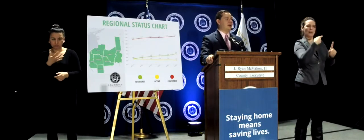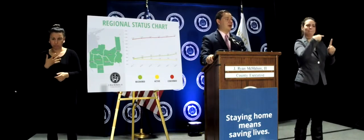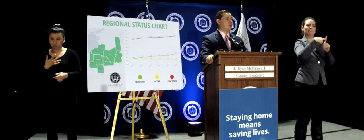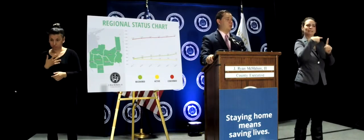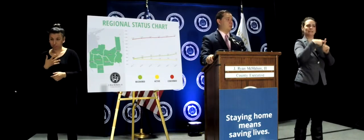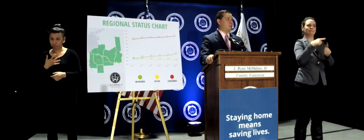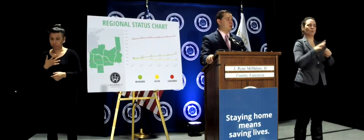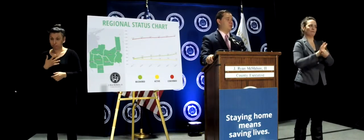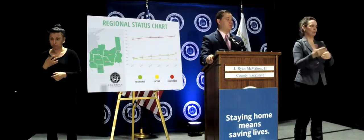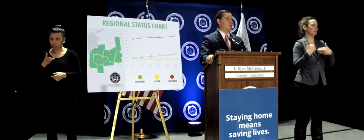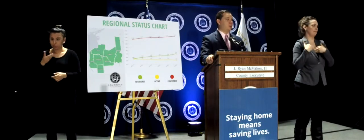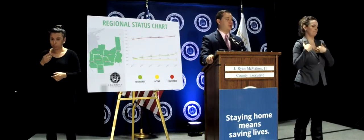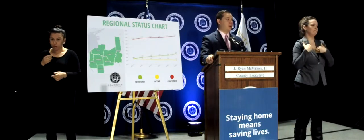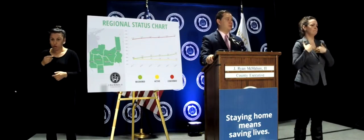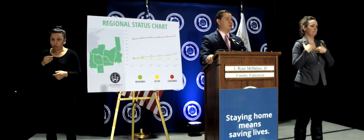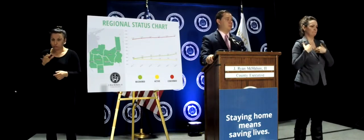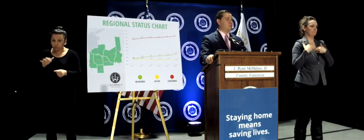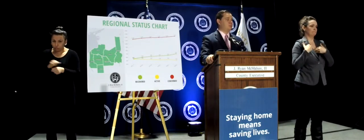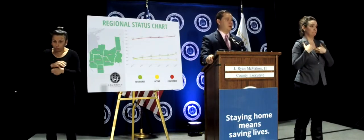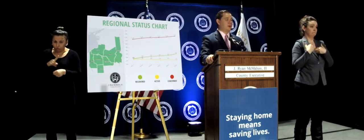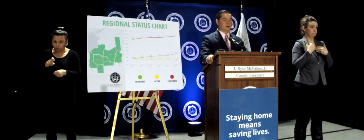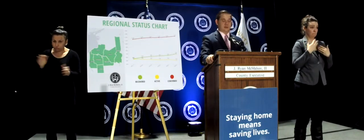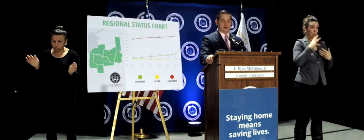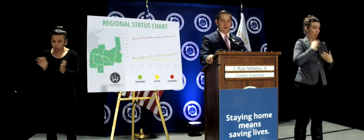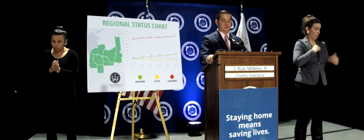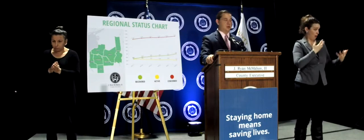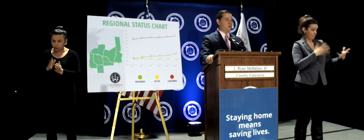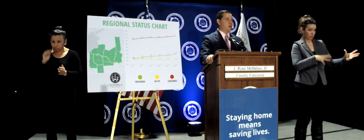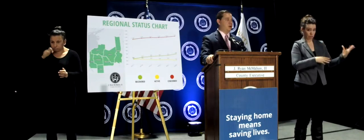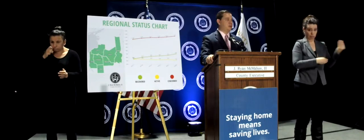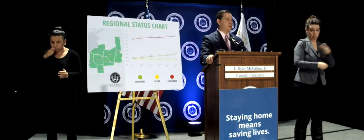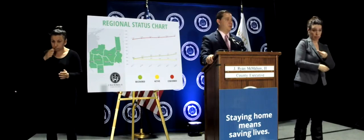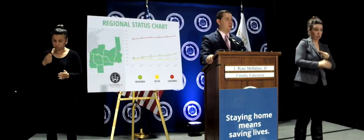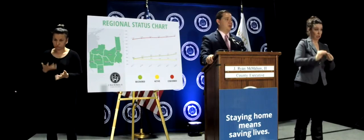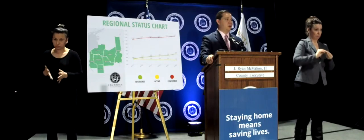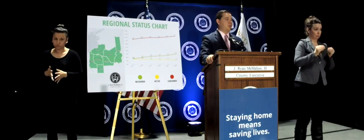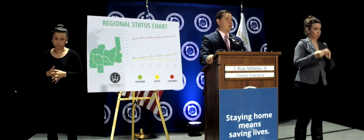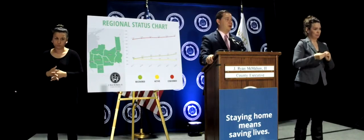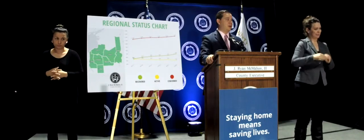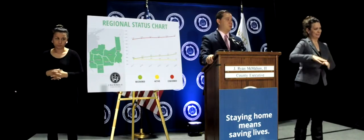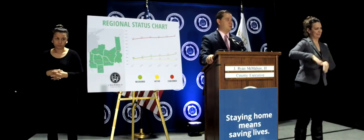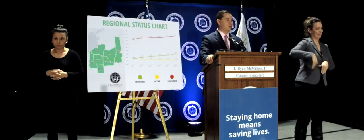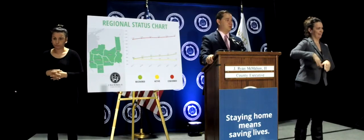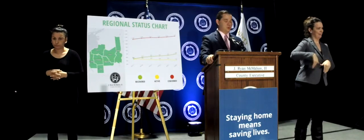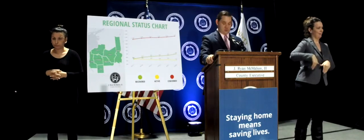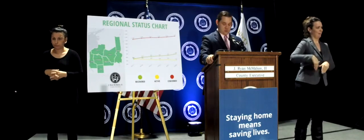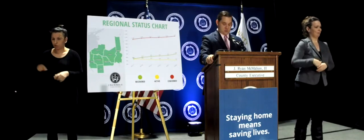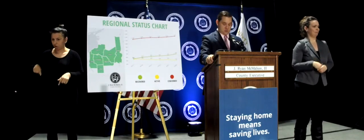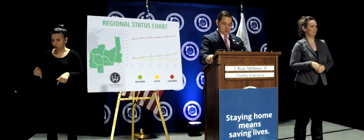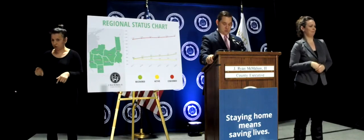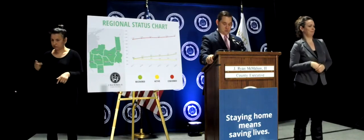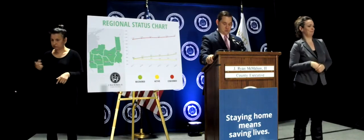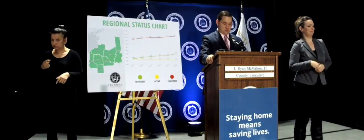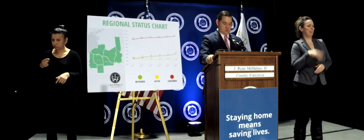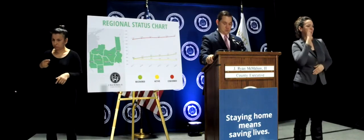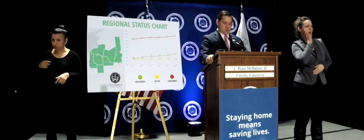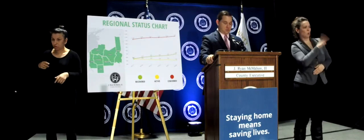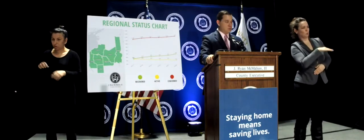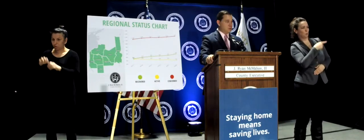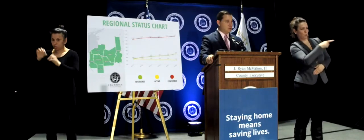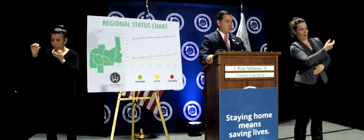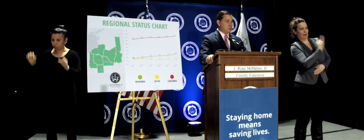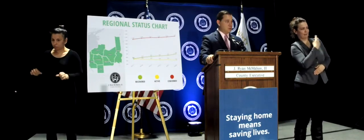We have not gotten numbers from Walmart yet. I knew I'd get that question. I put a call into them right before I came. So you got